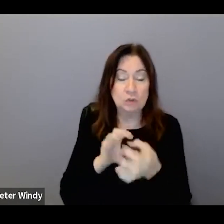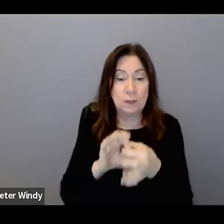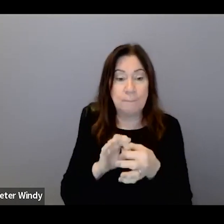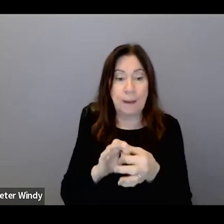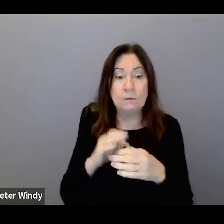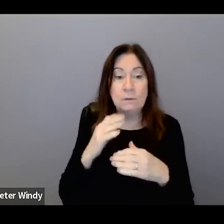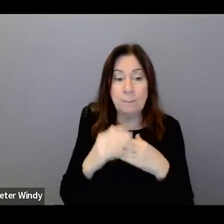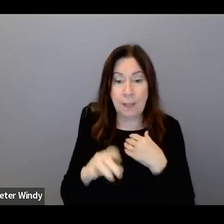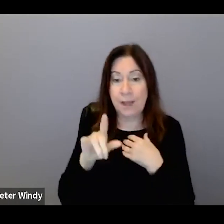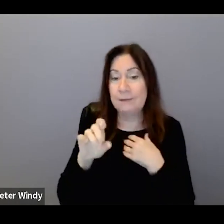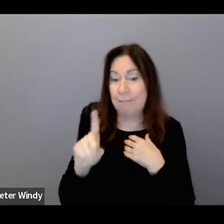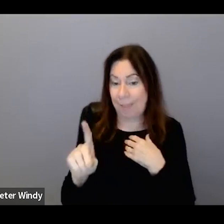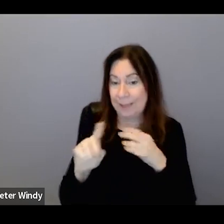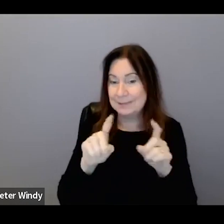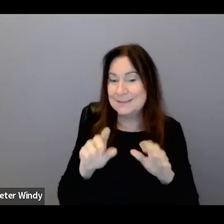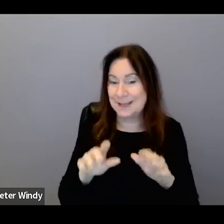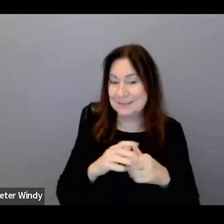testing.